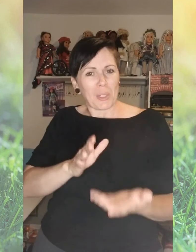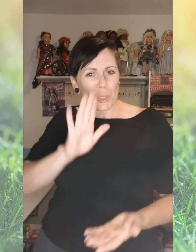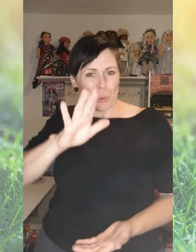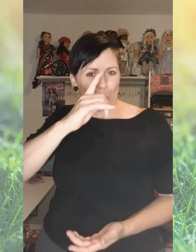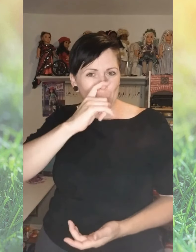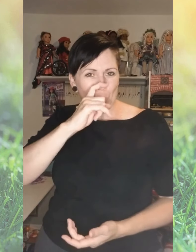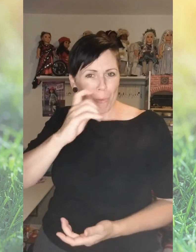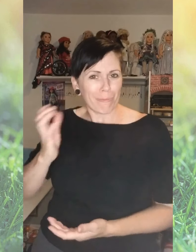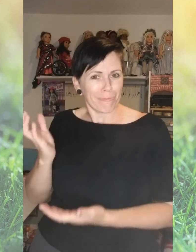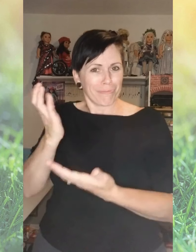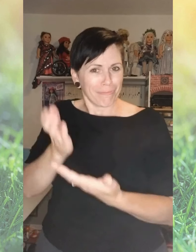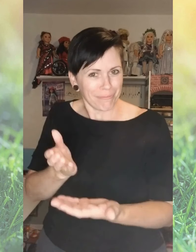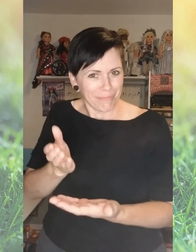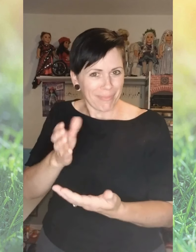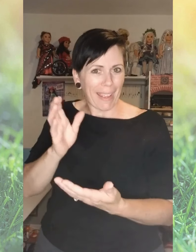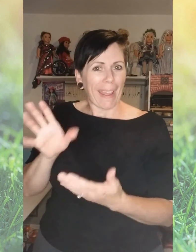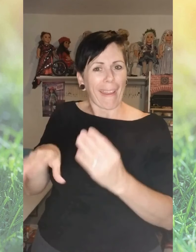over."